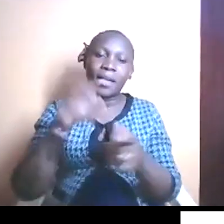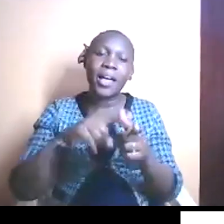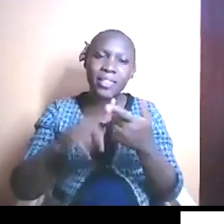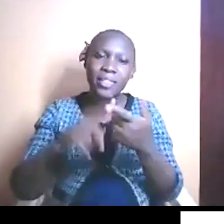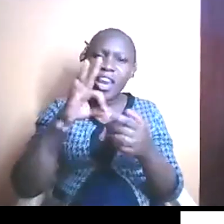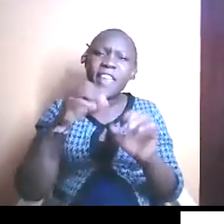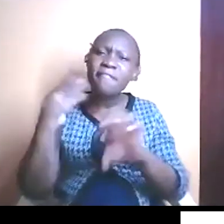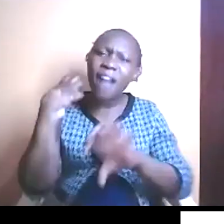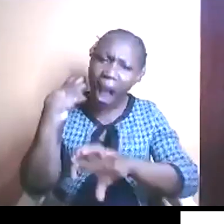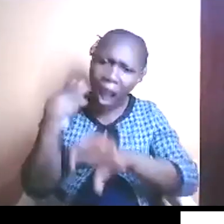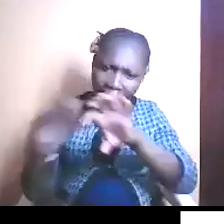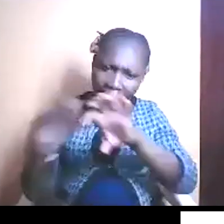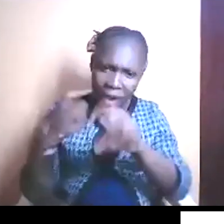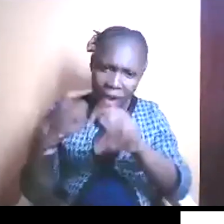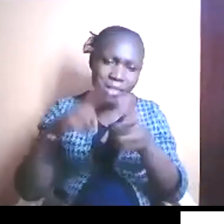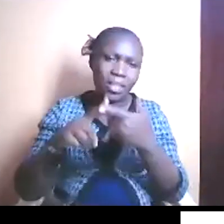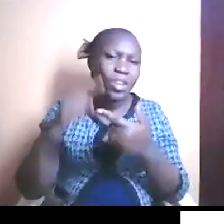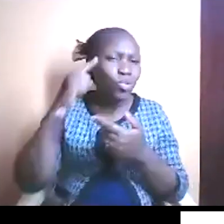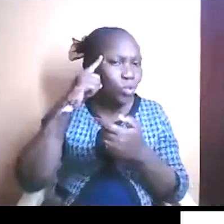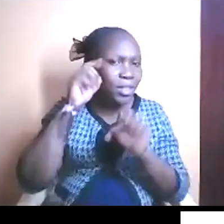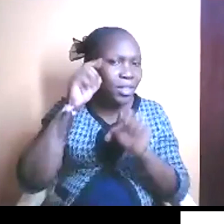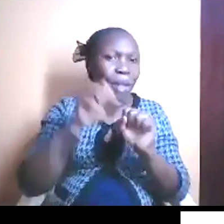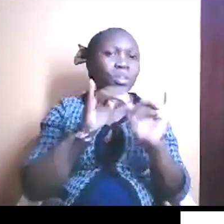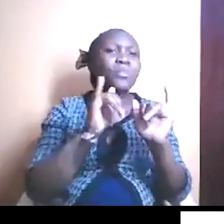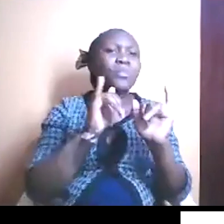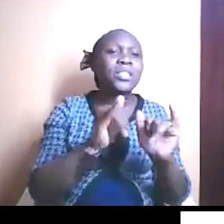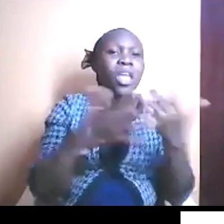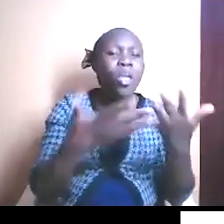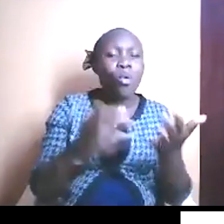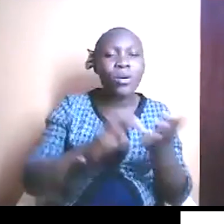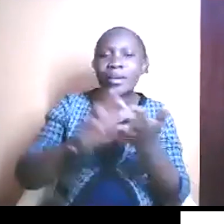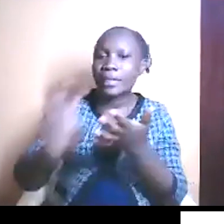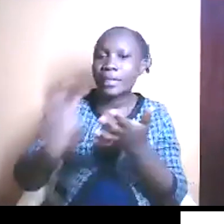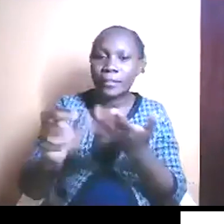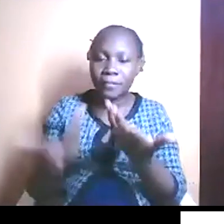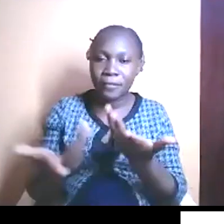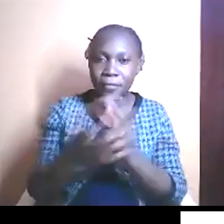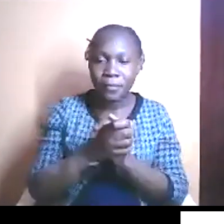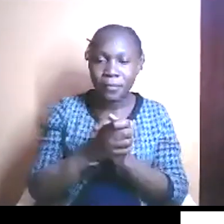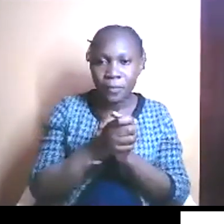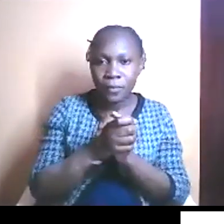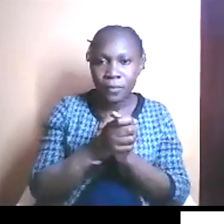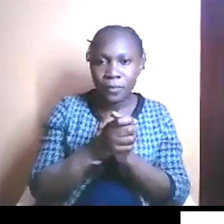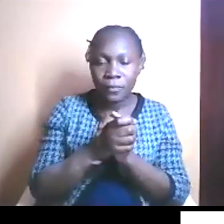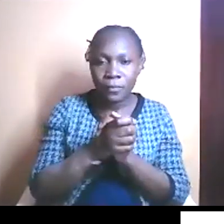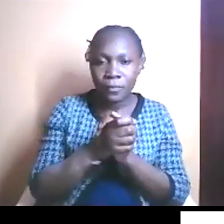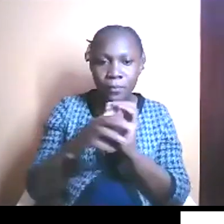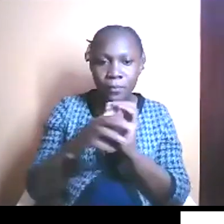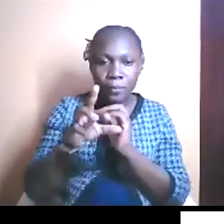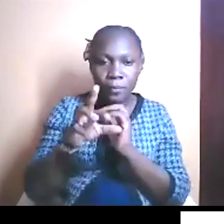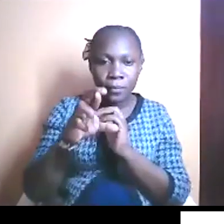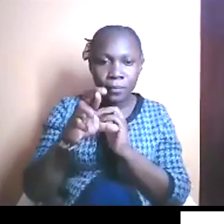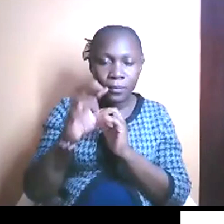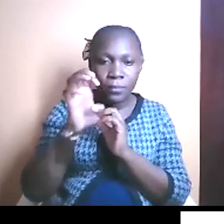space. Excellent, excellent. Regina Bundi, please get in touch with me. I can see you have asked a HR